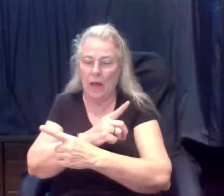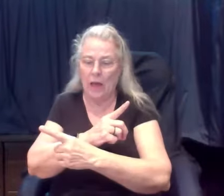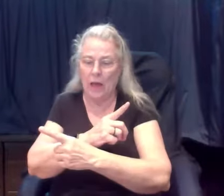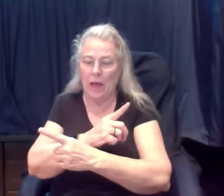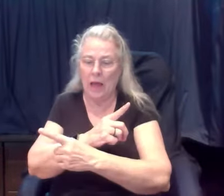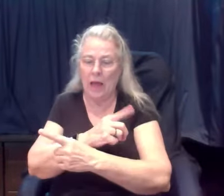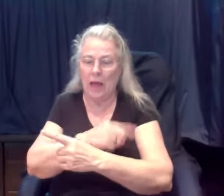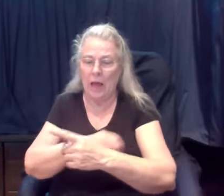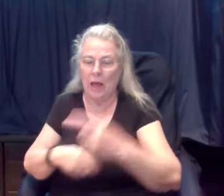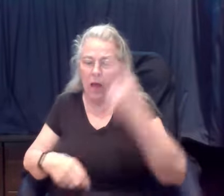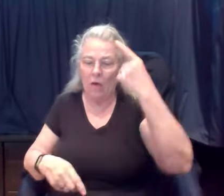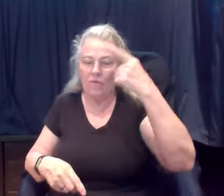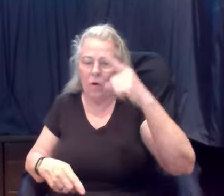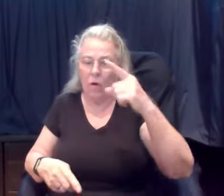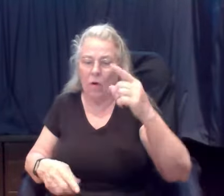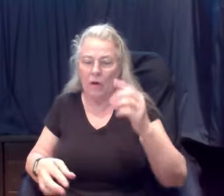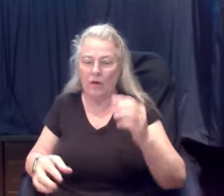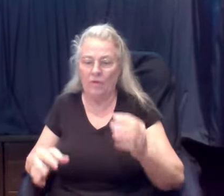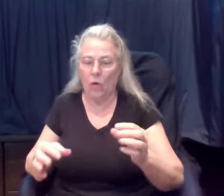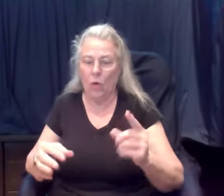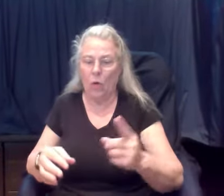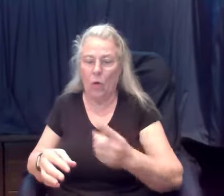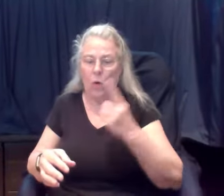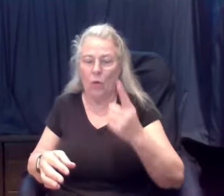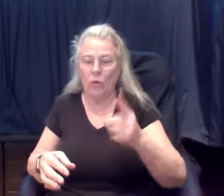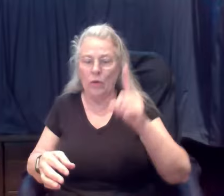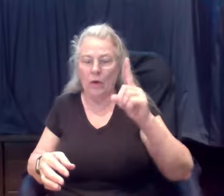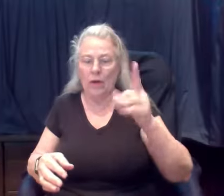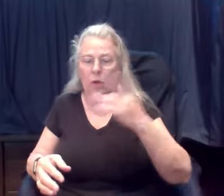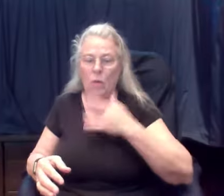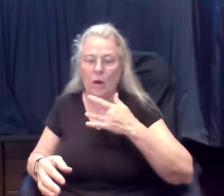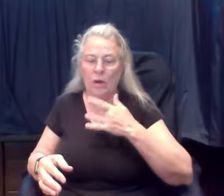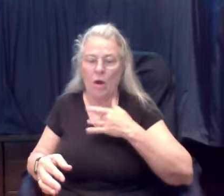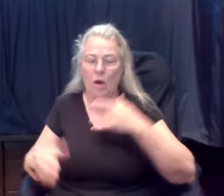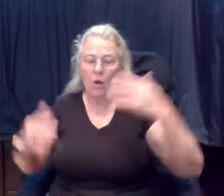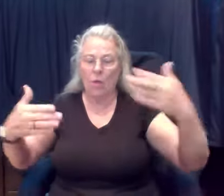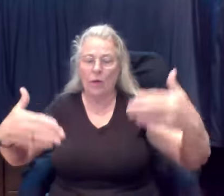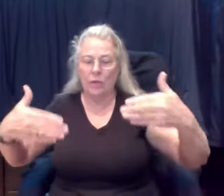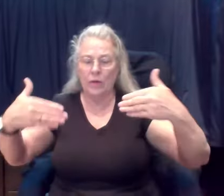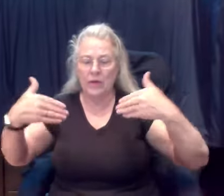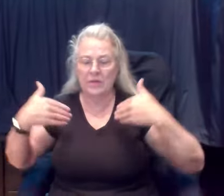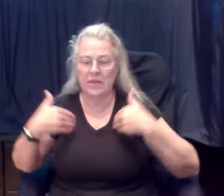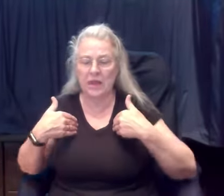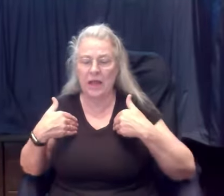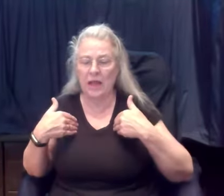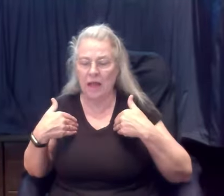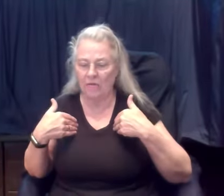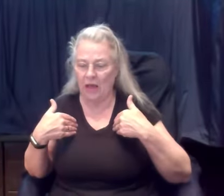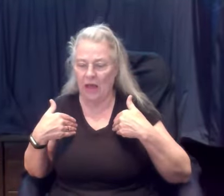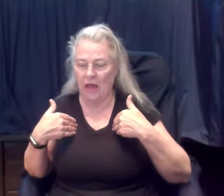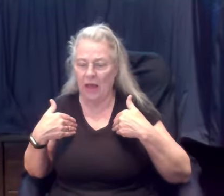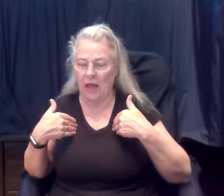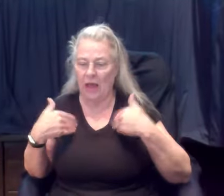For if only one heart will receive it.